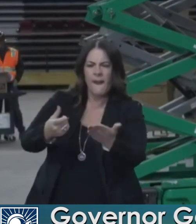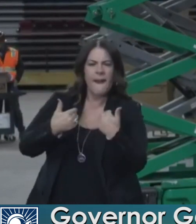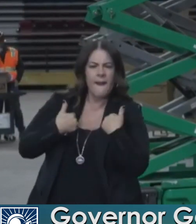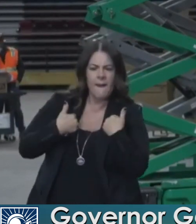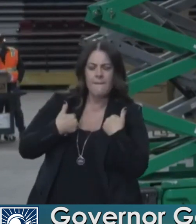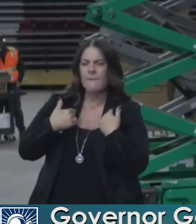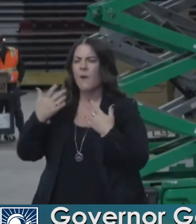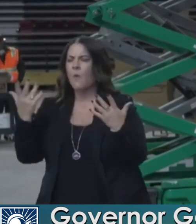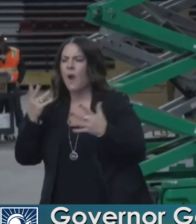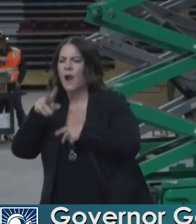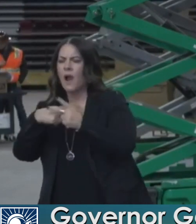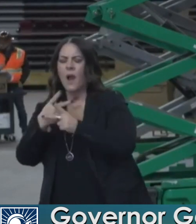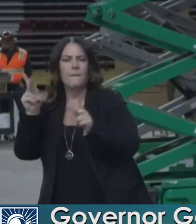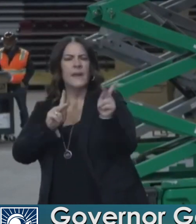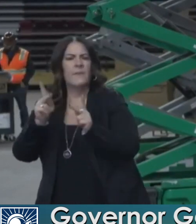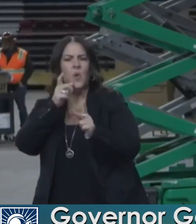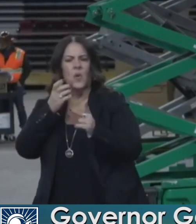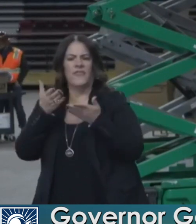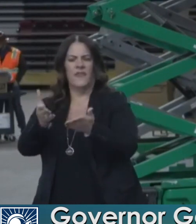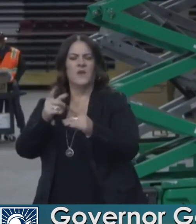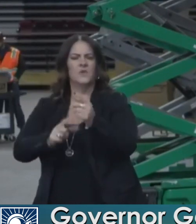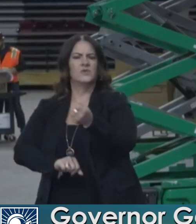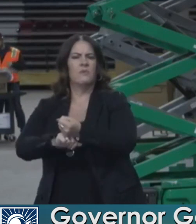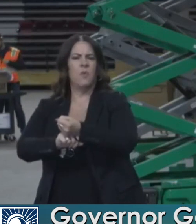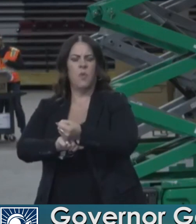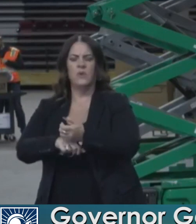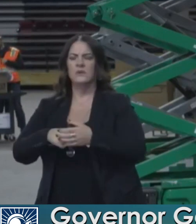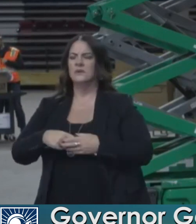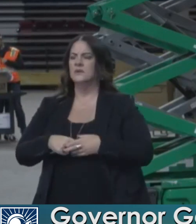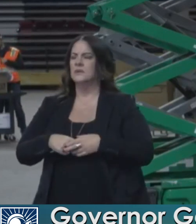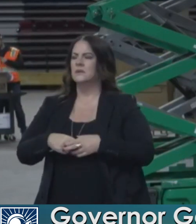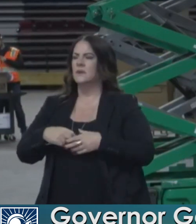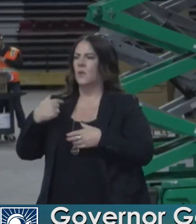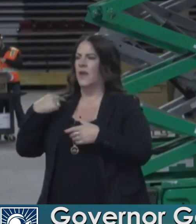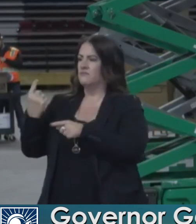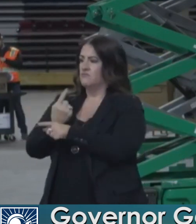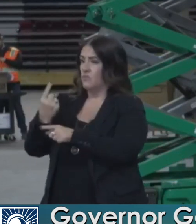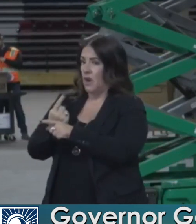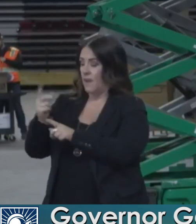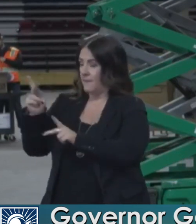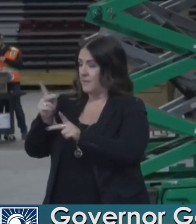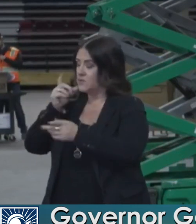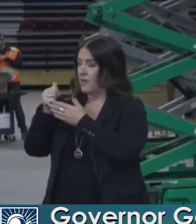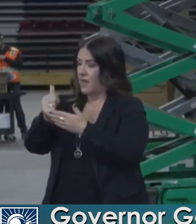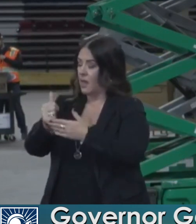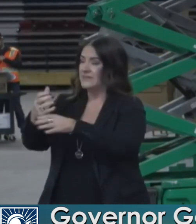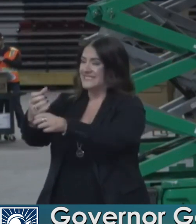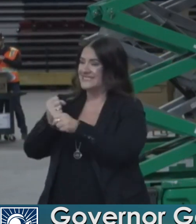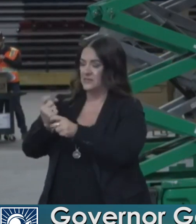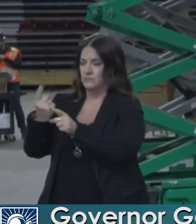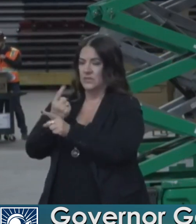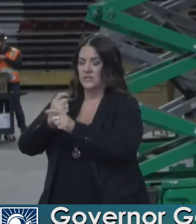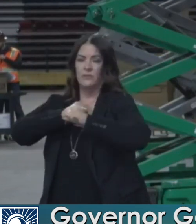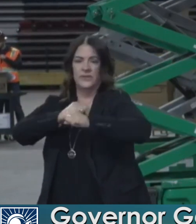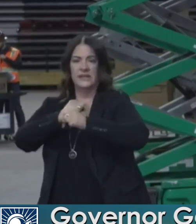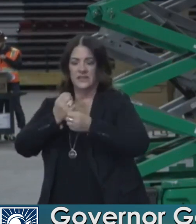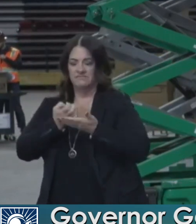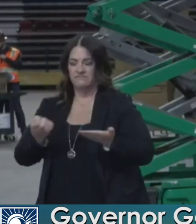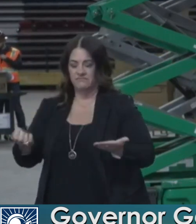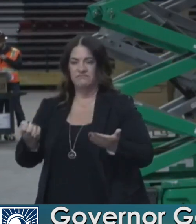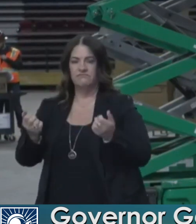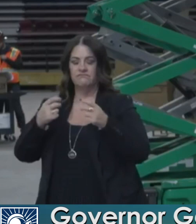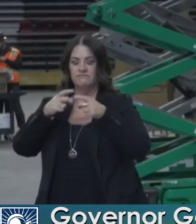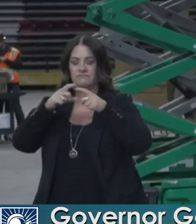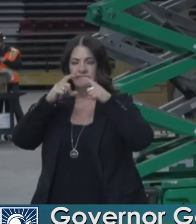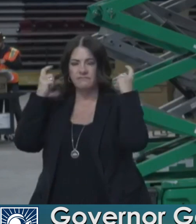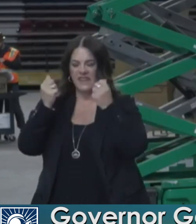of support, who's managing them, where we're procuring the appropriate protective gear, and the like. The